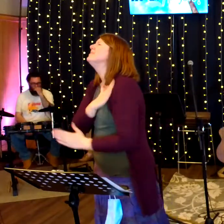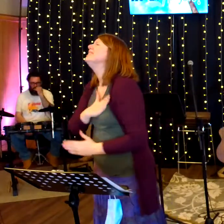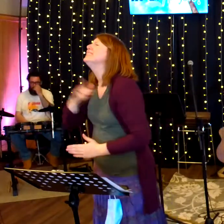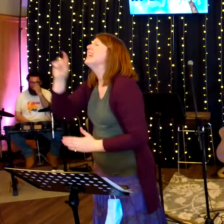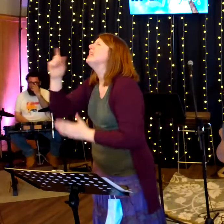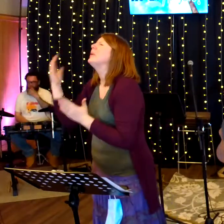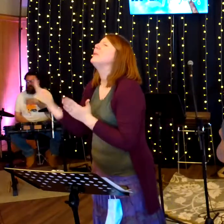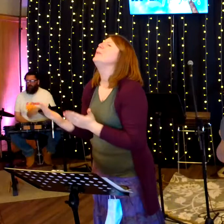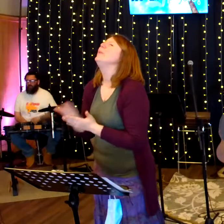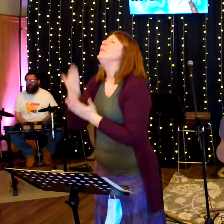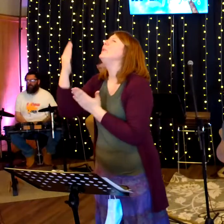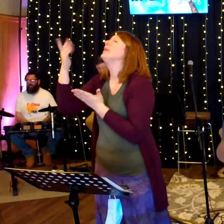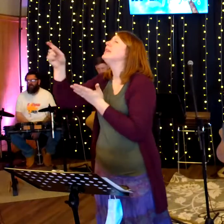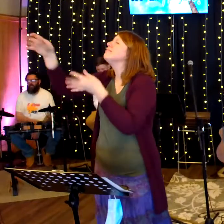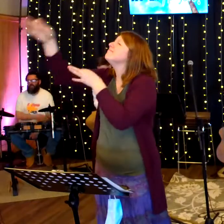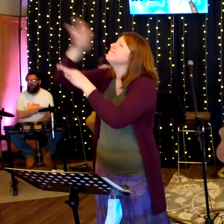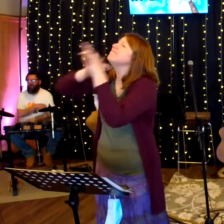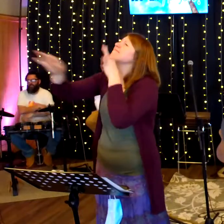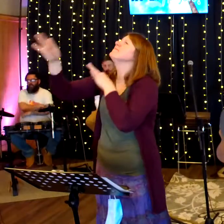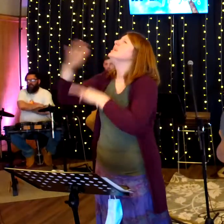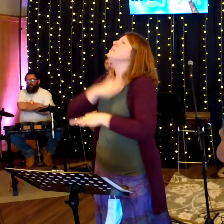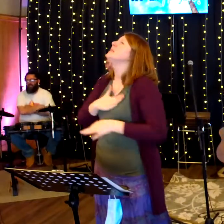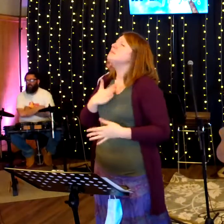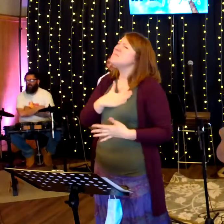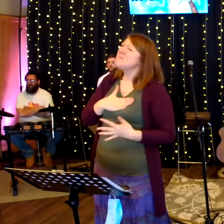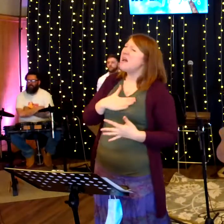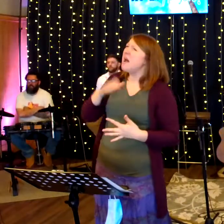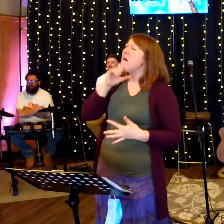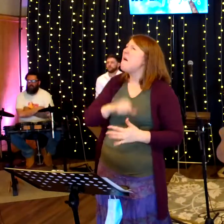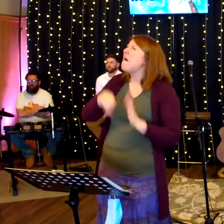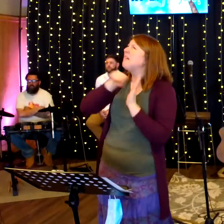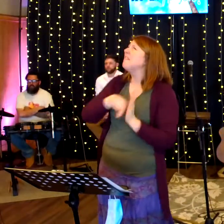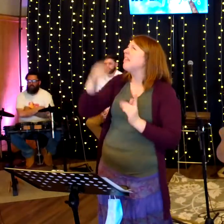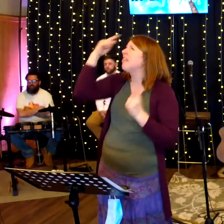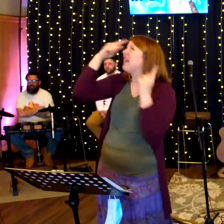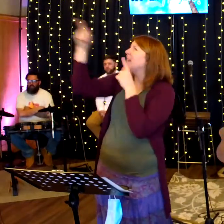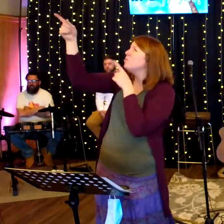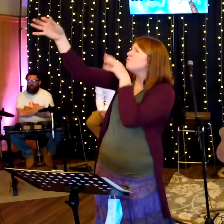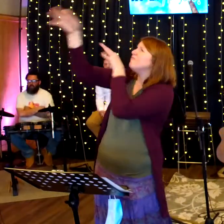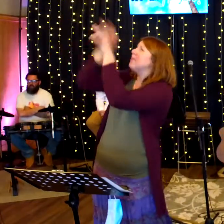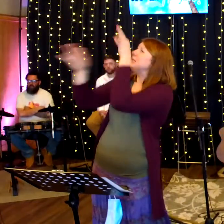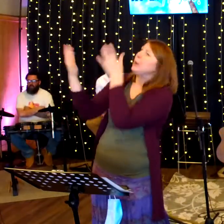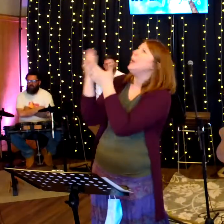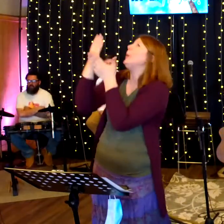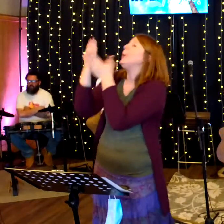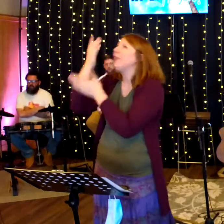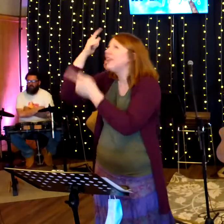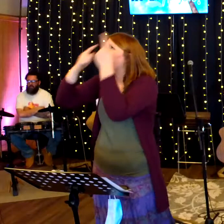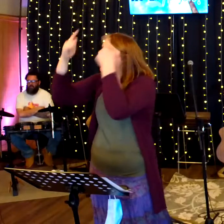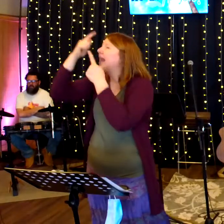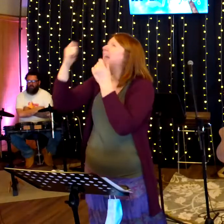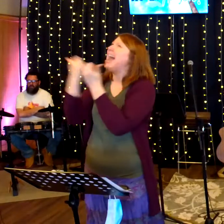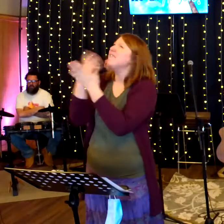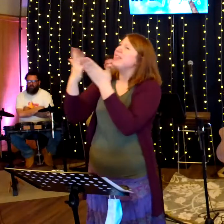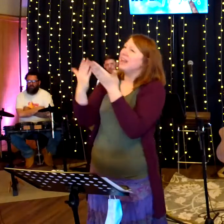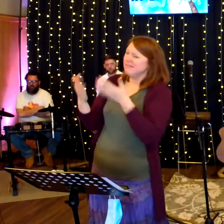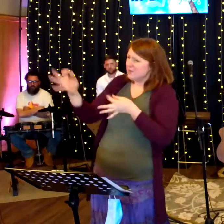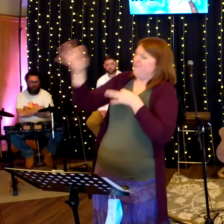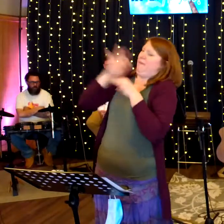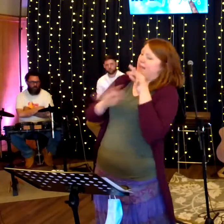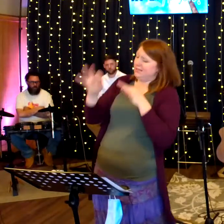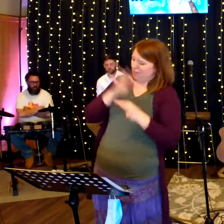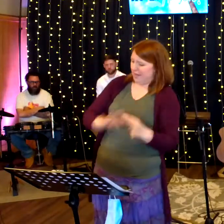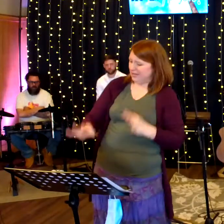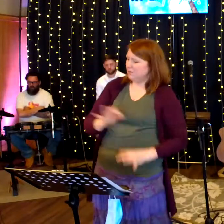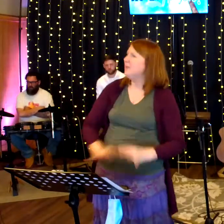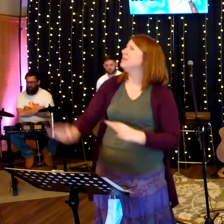and that resurrection power to become new in those areas where we need him most. And I'm up here to pray over our offering today. And I want to read you a